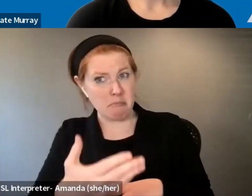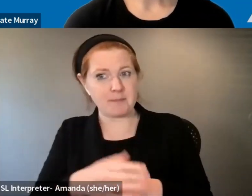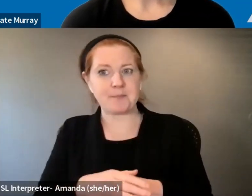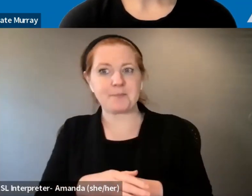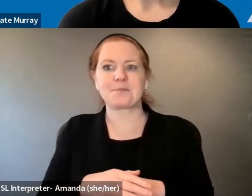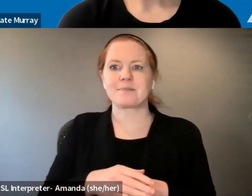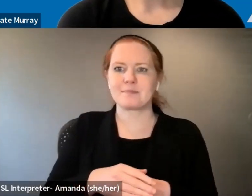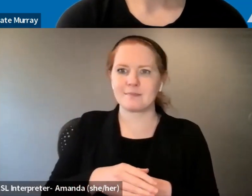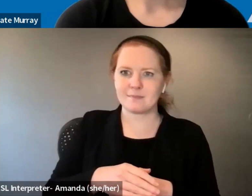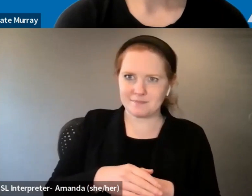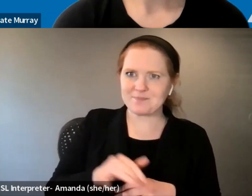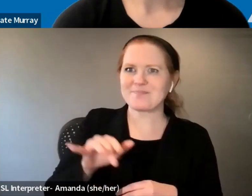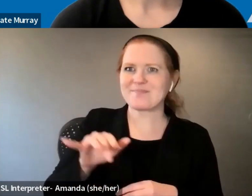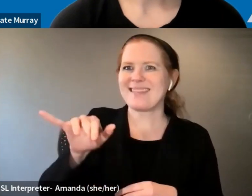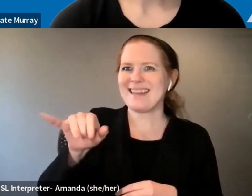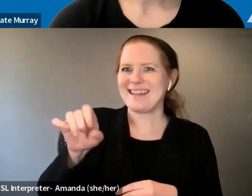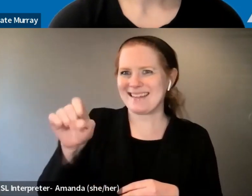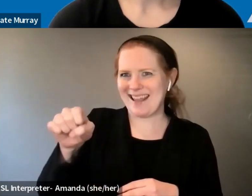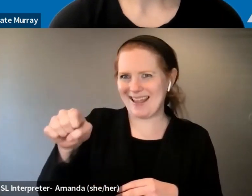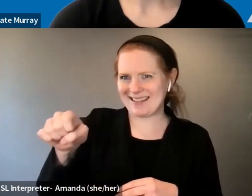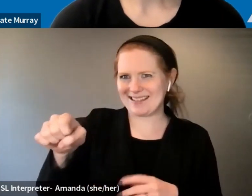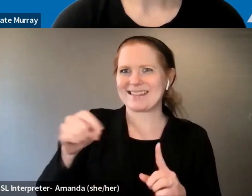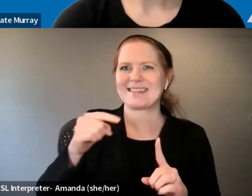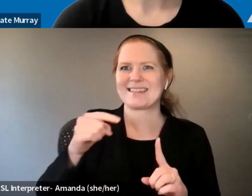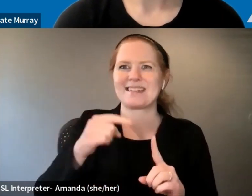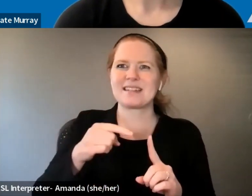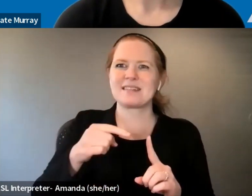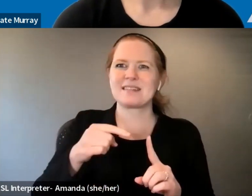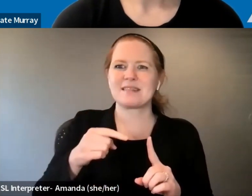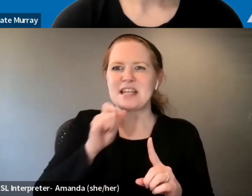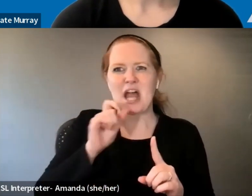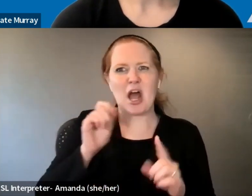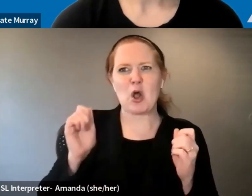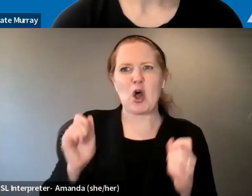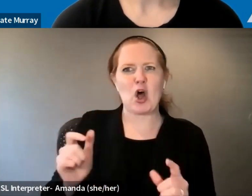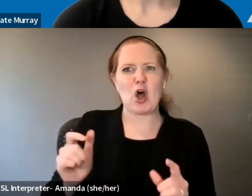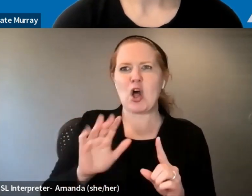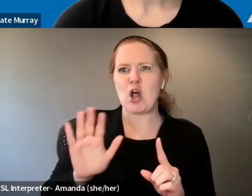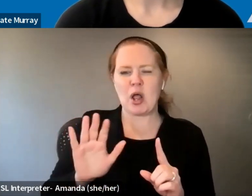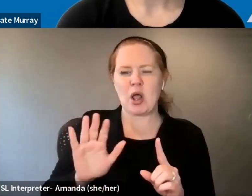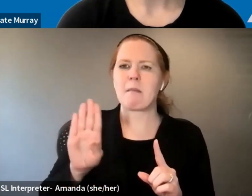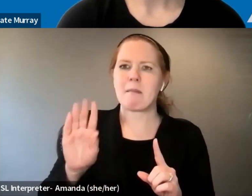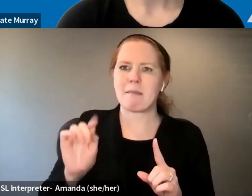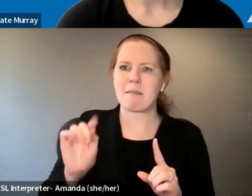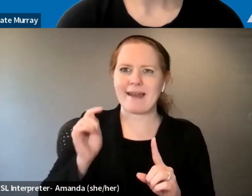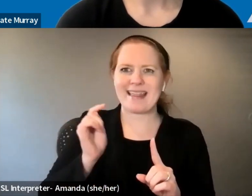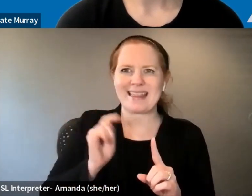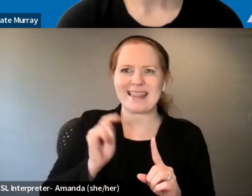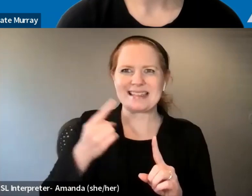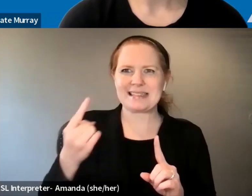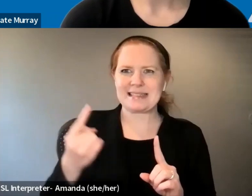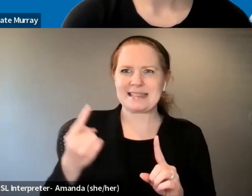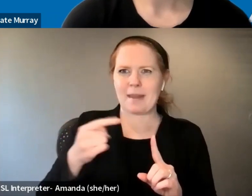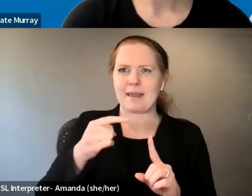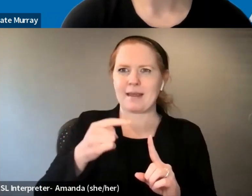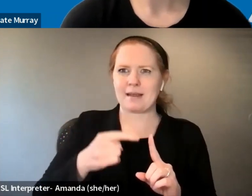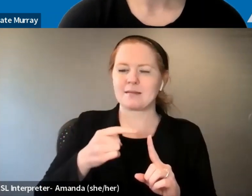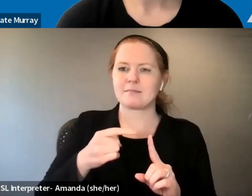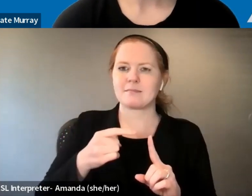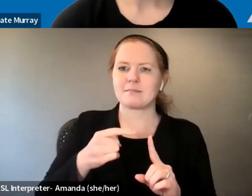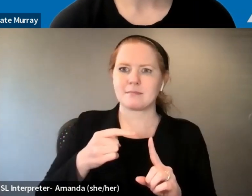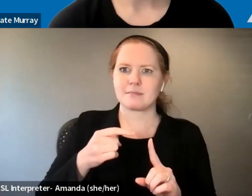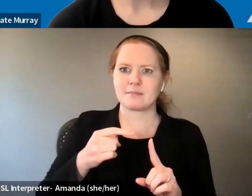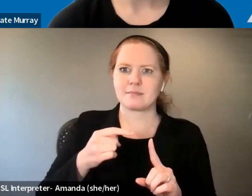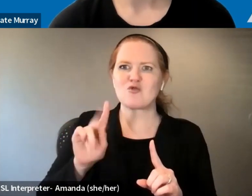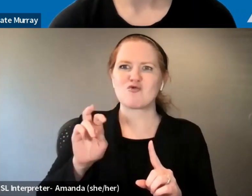that? Yes, certainly not all, but this is something that I would say this is a trend